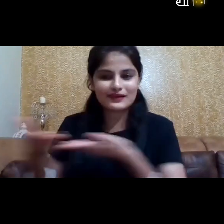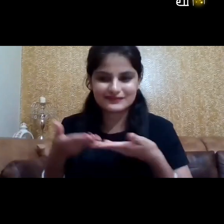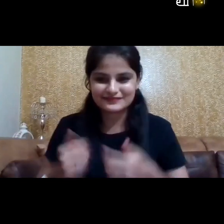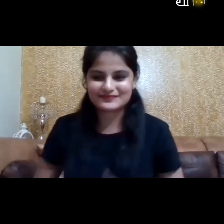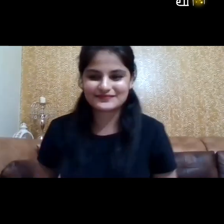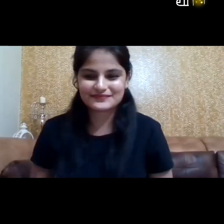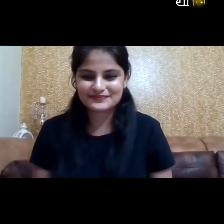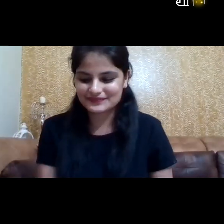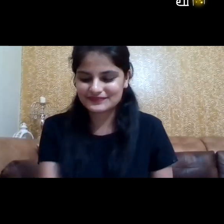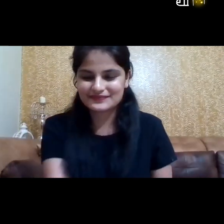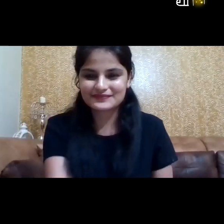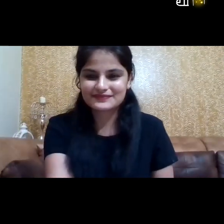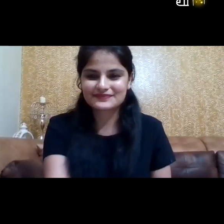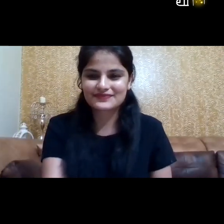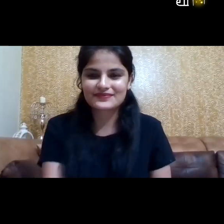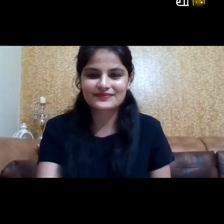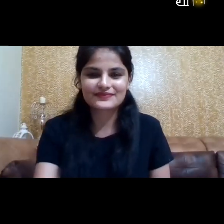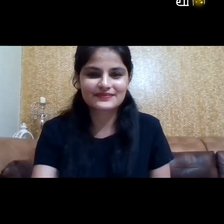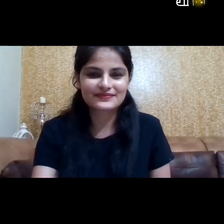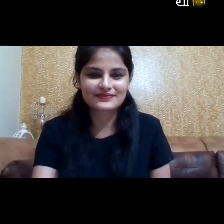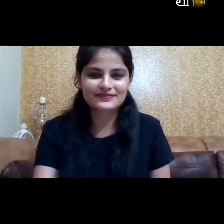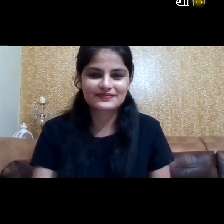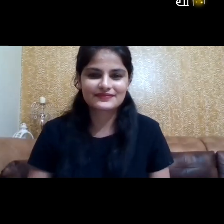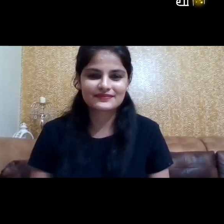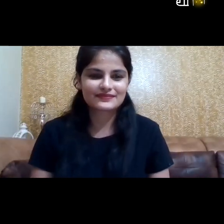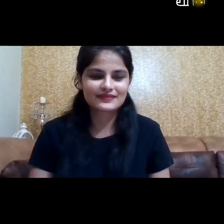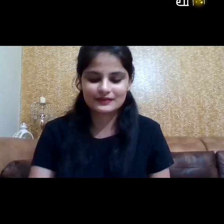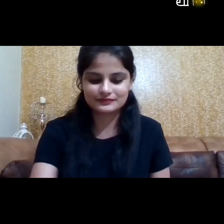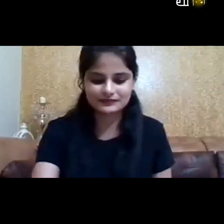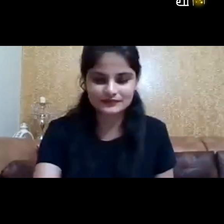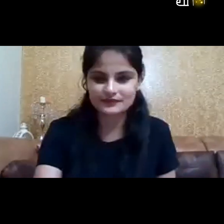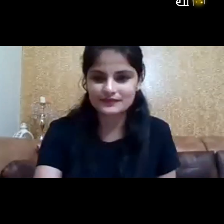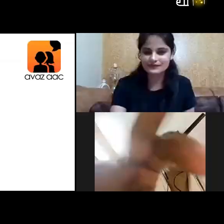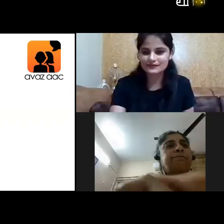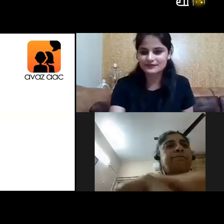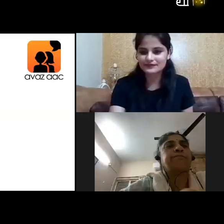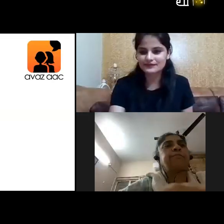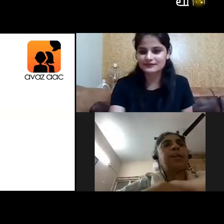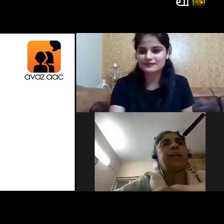have Miss Lalita. So I would like to welcome Miss Lalita next.